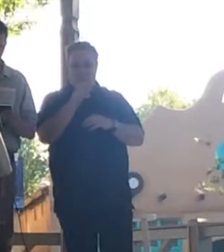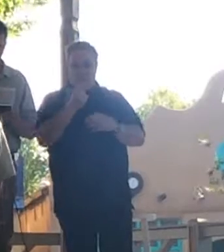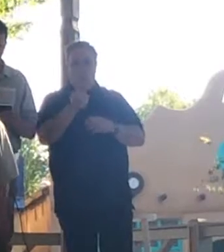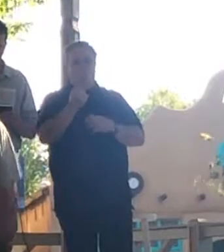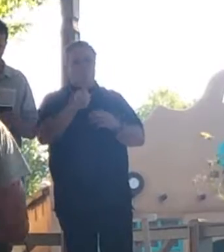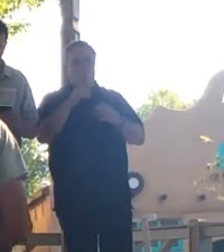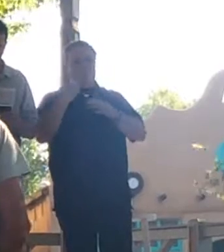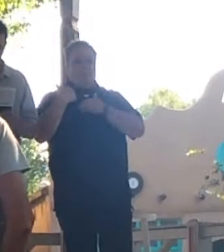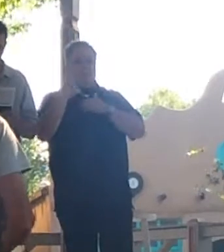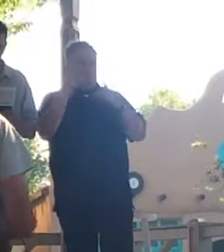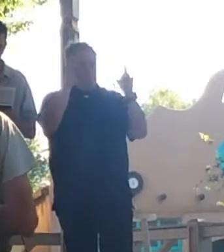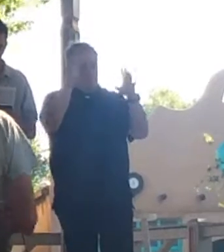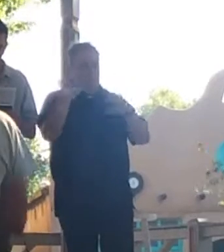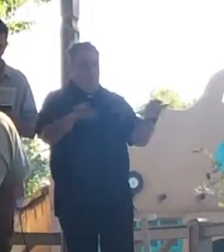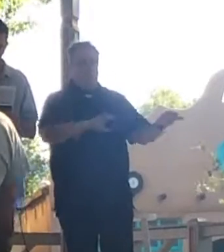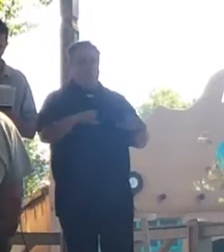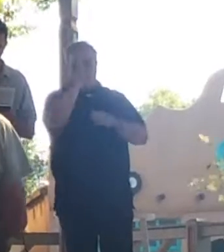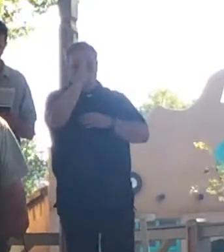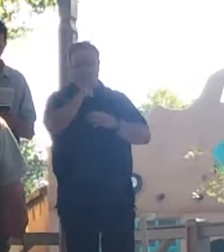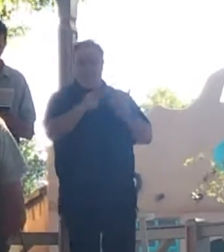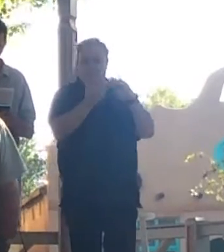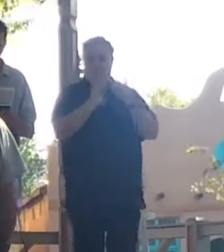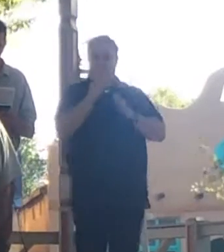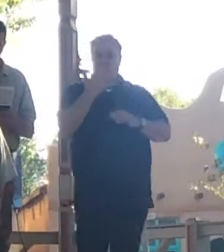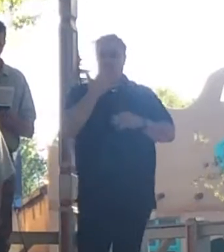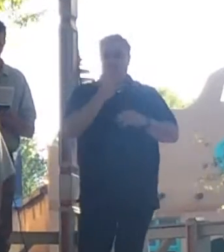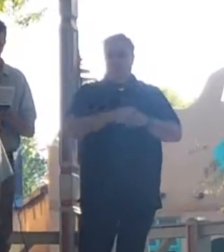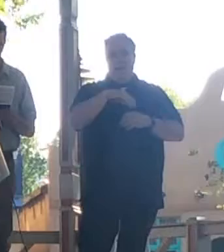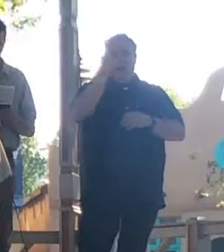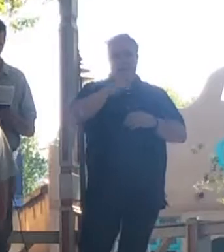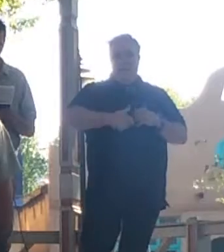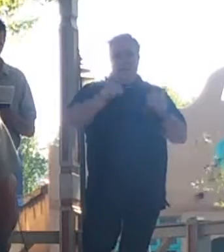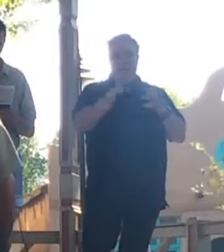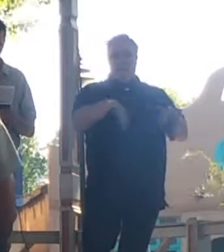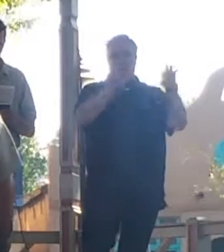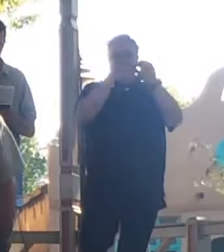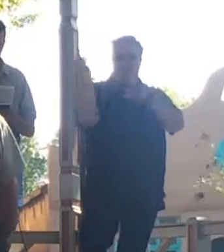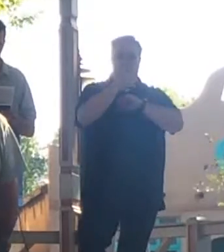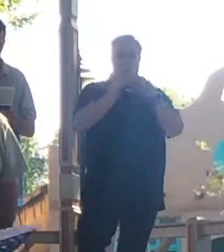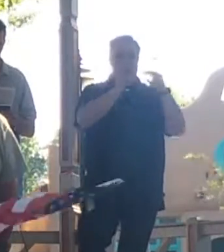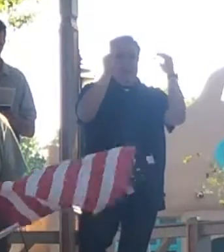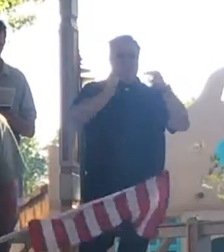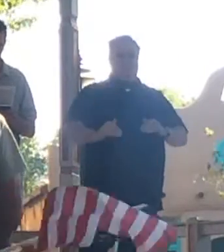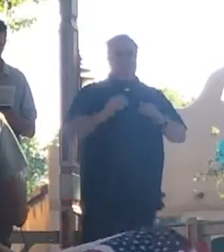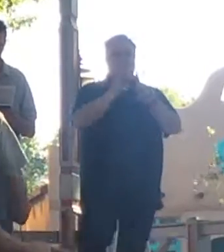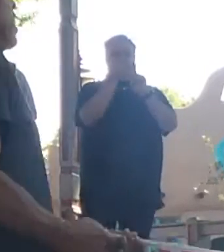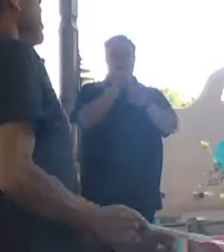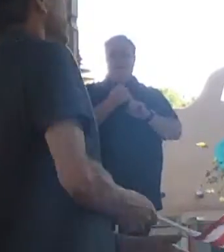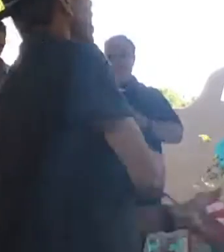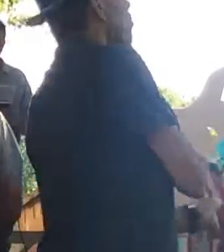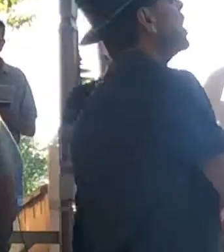for these egregious actions directed at communities of color. Black lives matter at all levels of society.